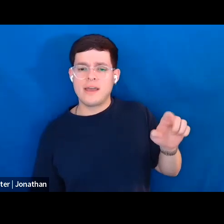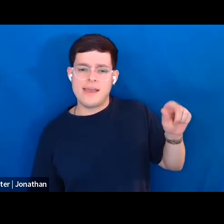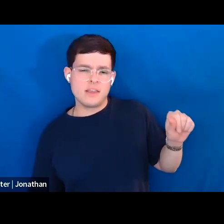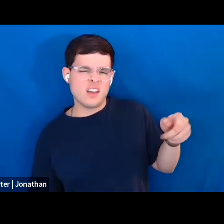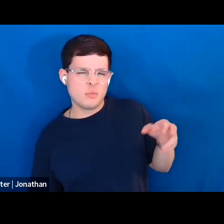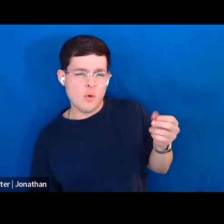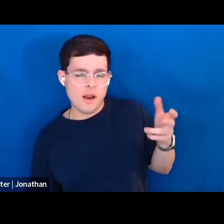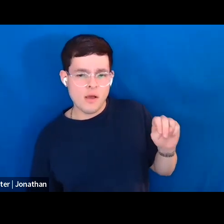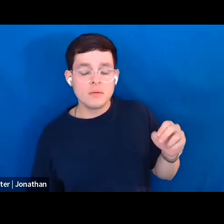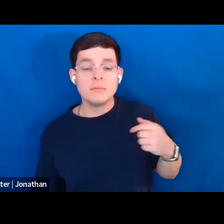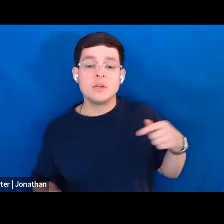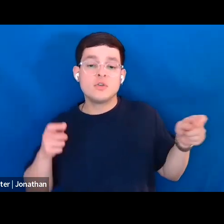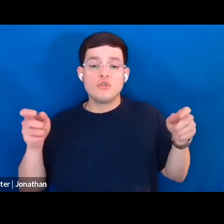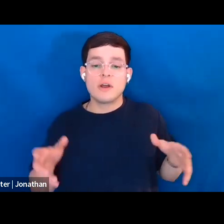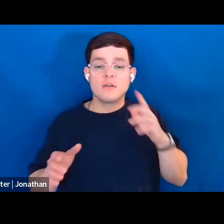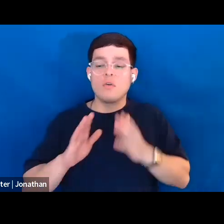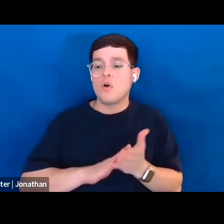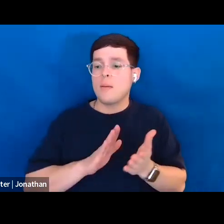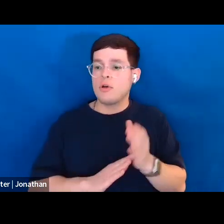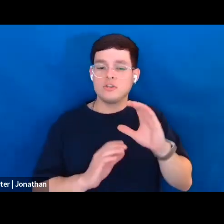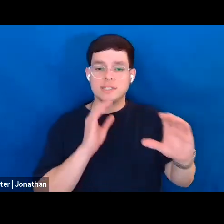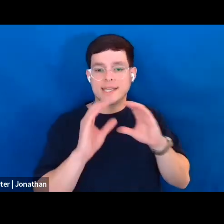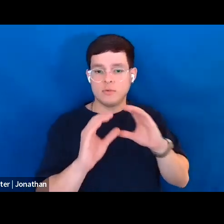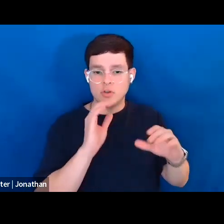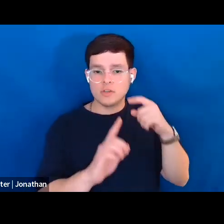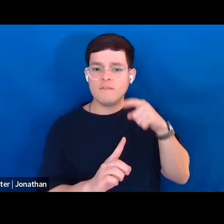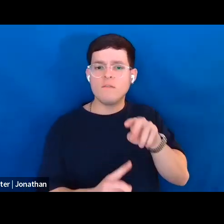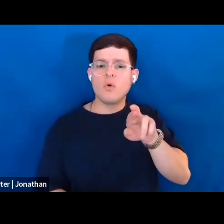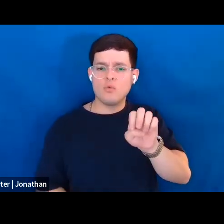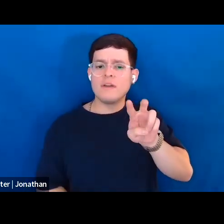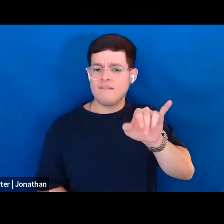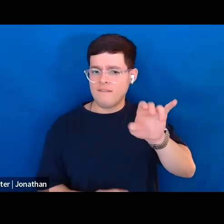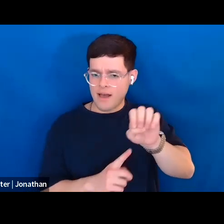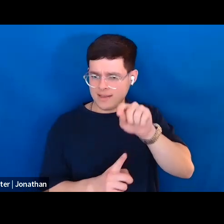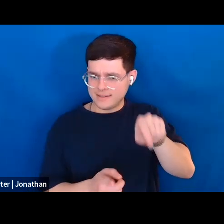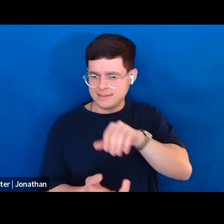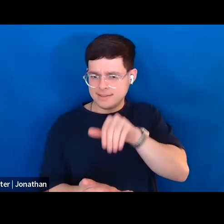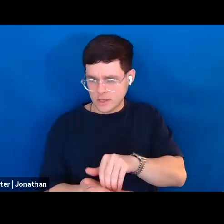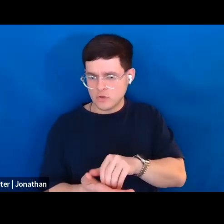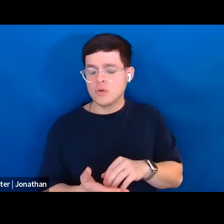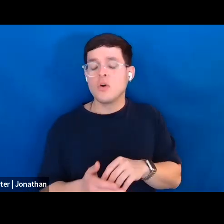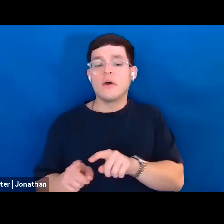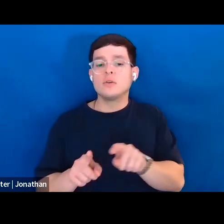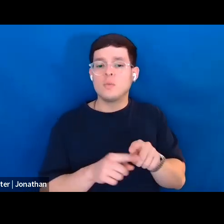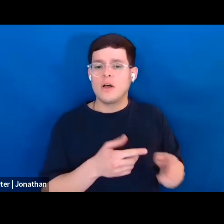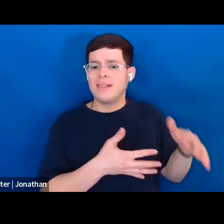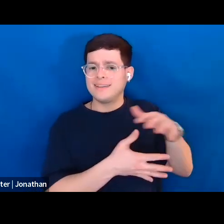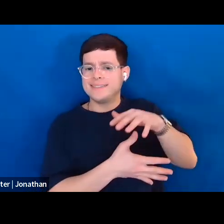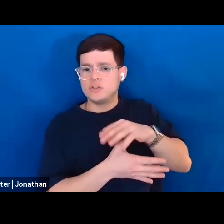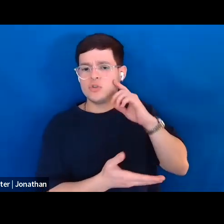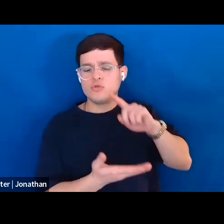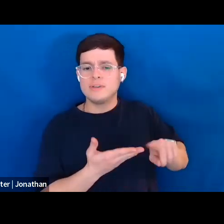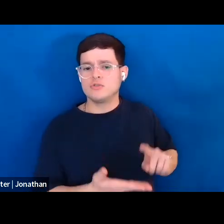am the Director of Operations and Communication for the REVISE Center, as well as a senior researcher at